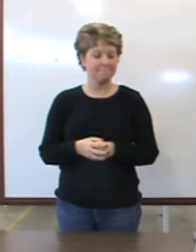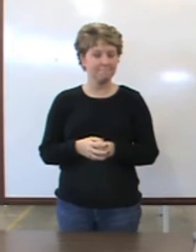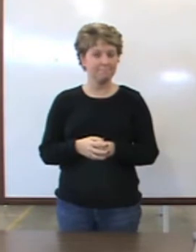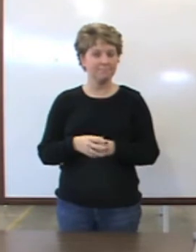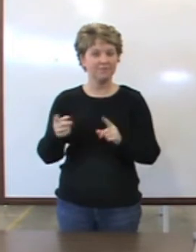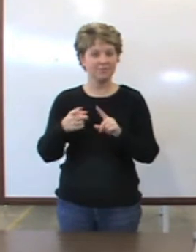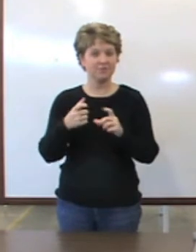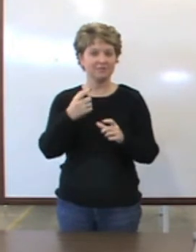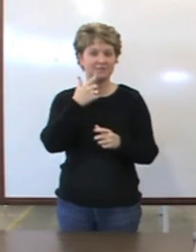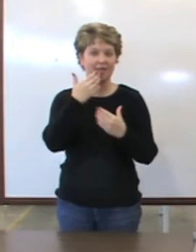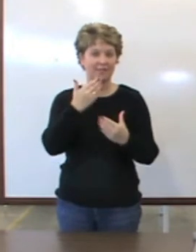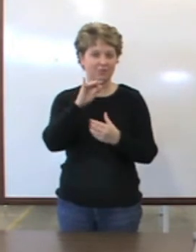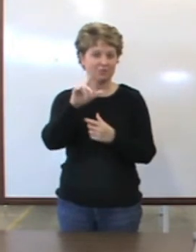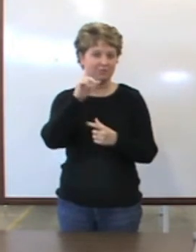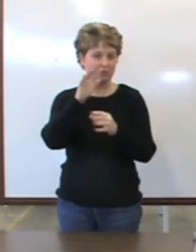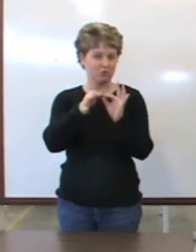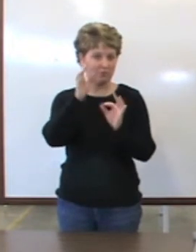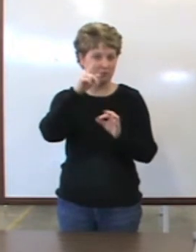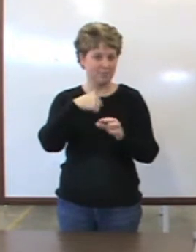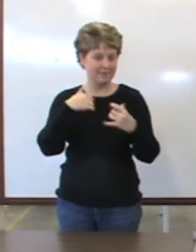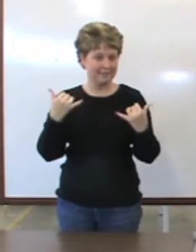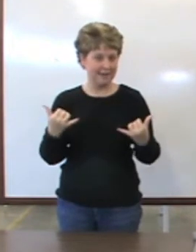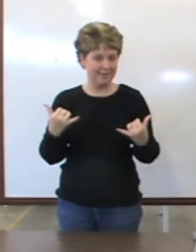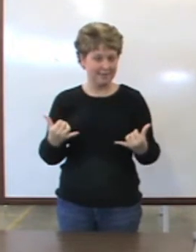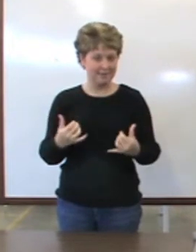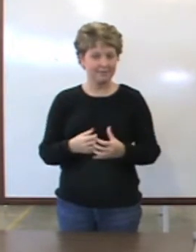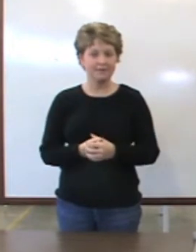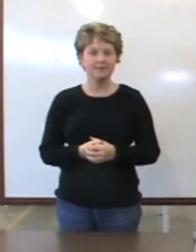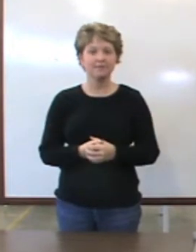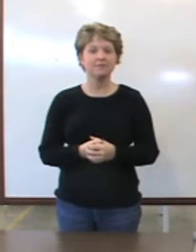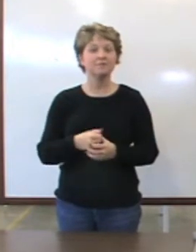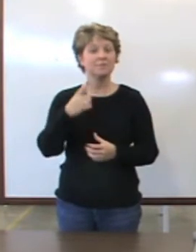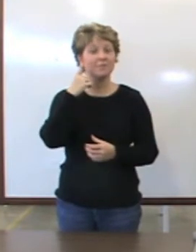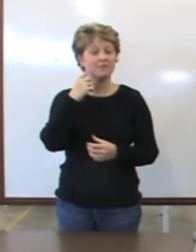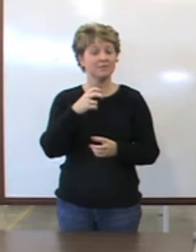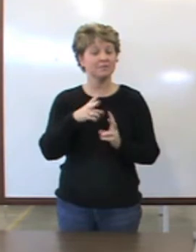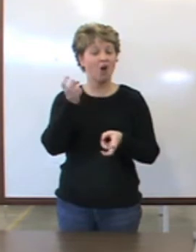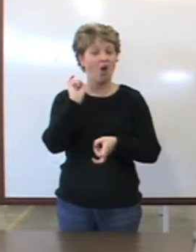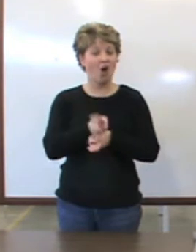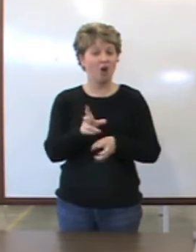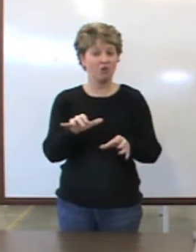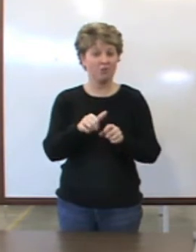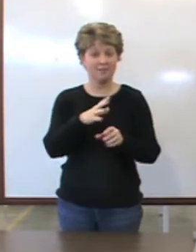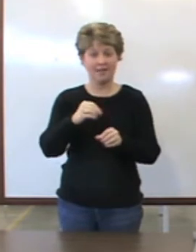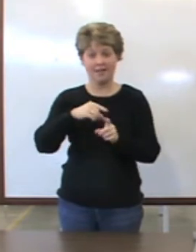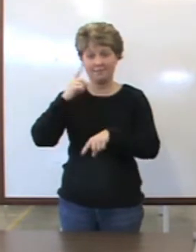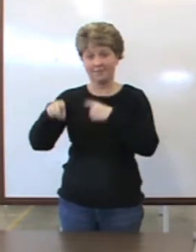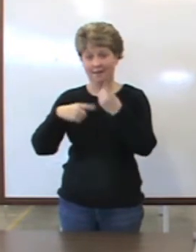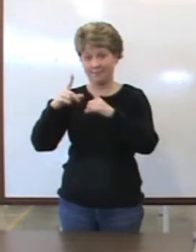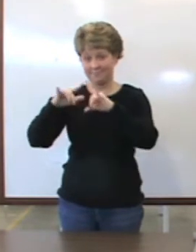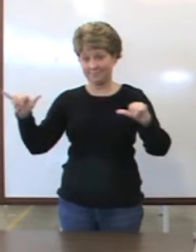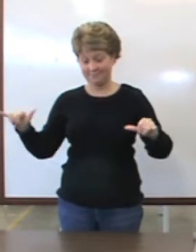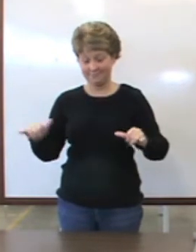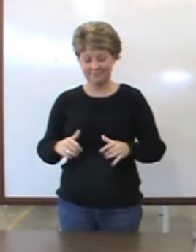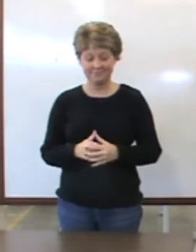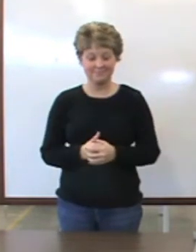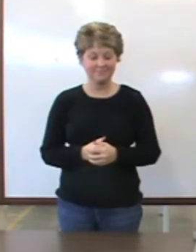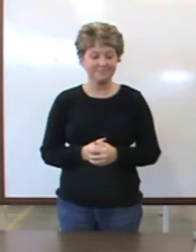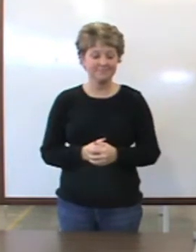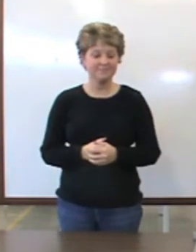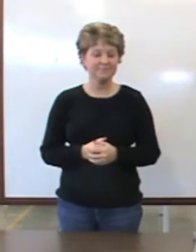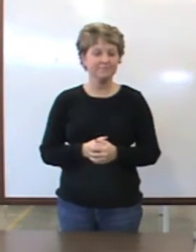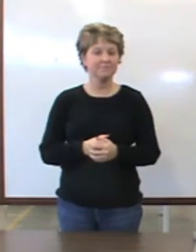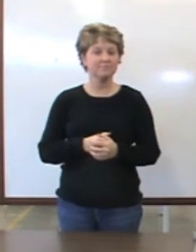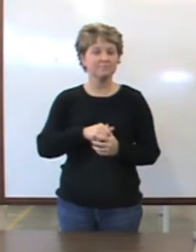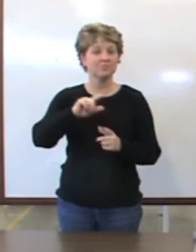First, I'd like to say thank you, Jill, for interpreting for me today, because it's very hard to do this and sign at the same time. The first